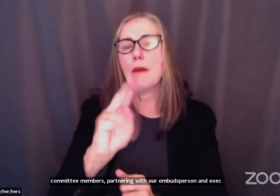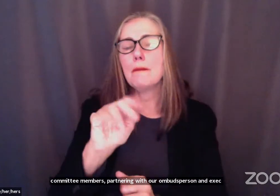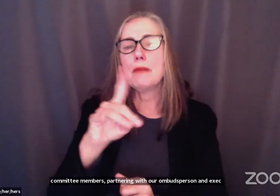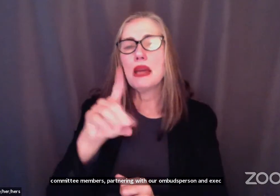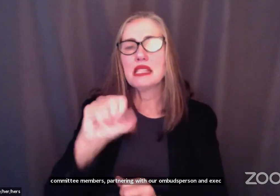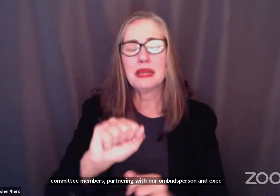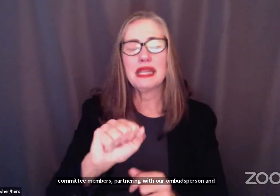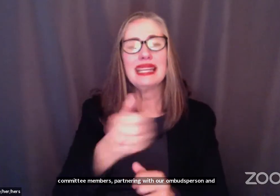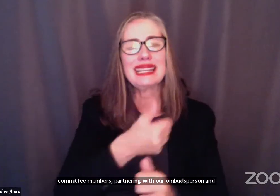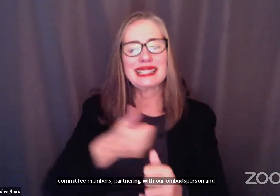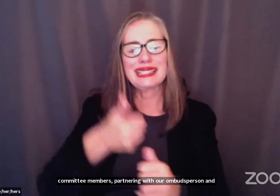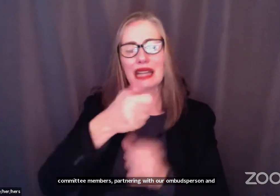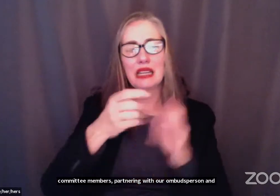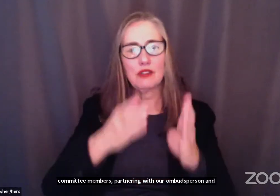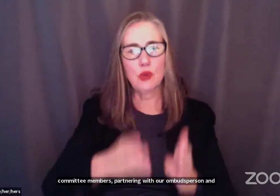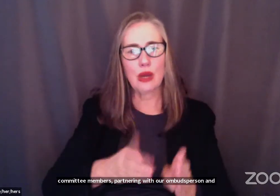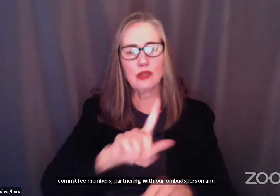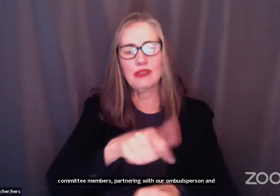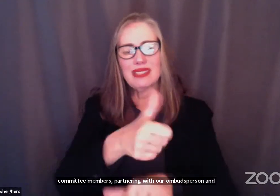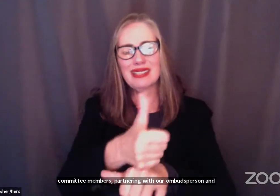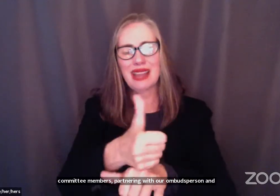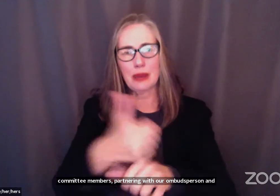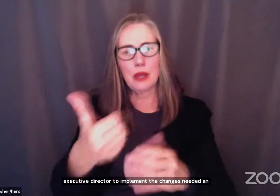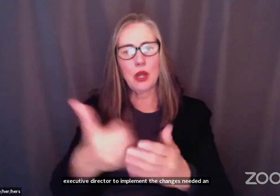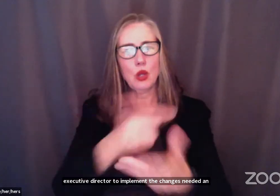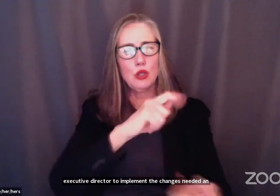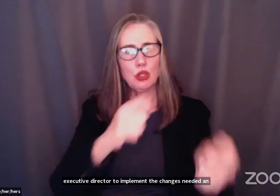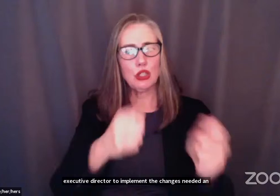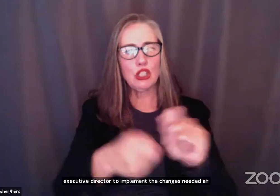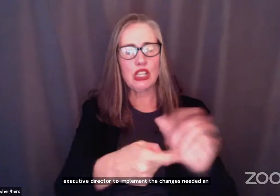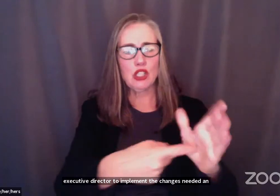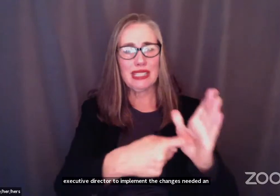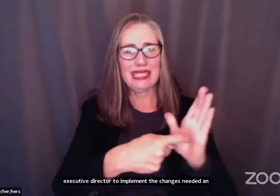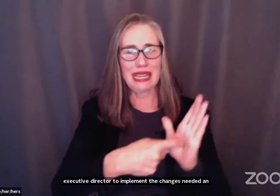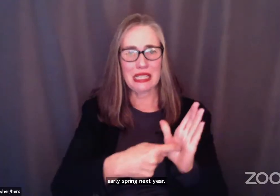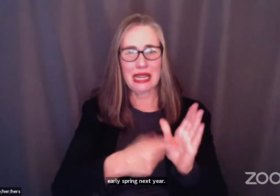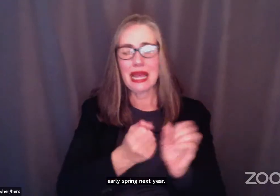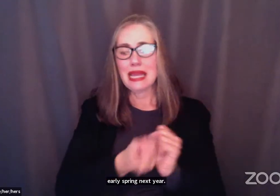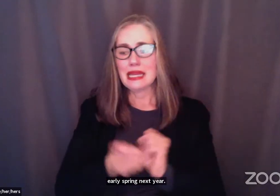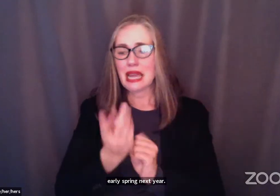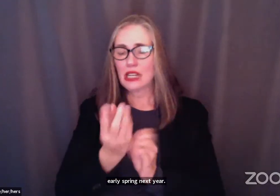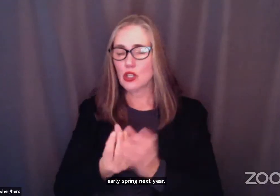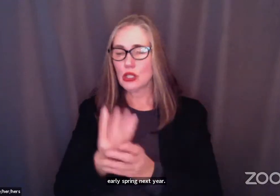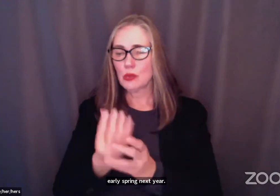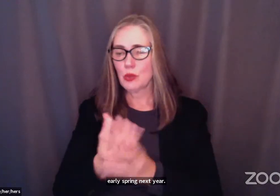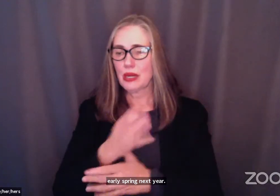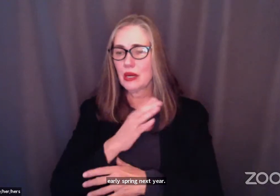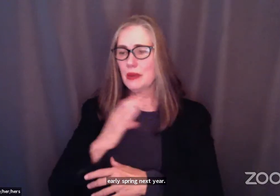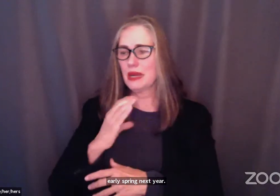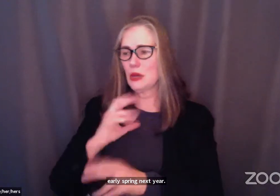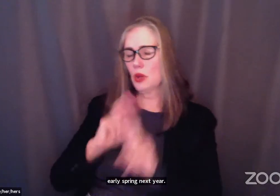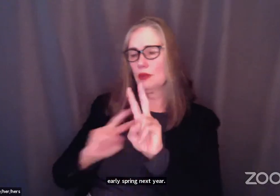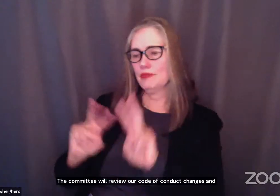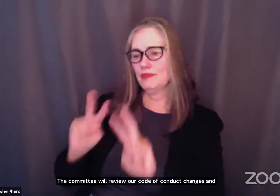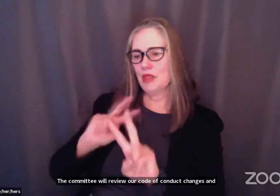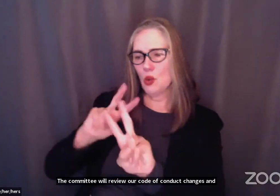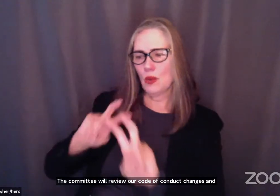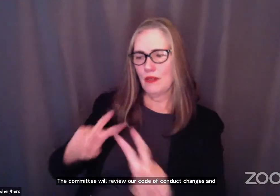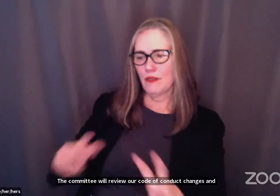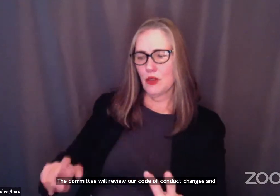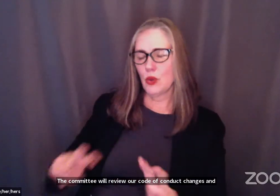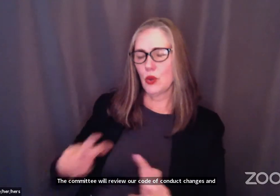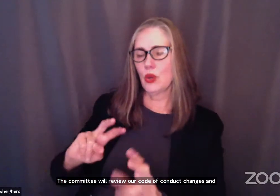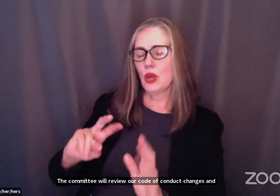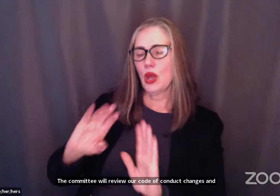to implement the changes needed. In early spring next year, the committee will review our code of conduct changes, enhance our